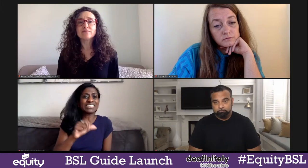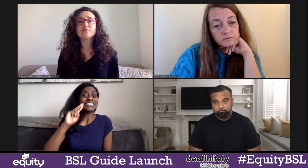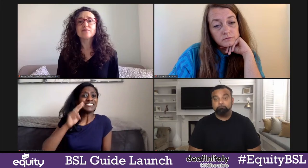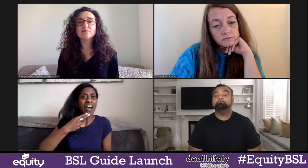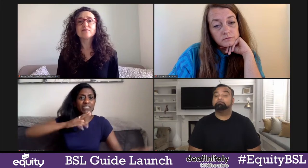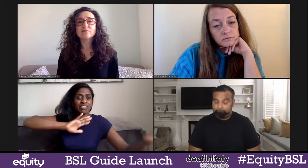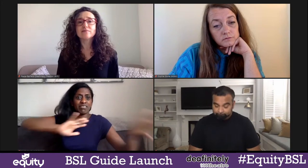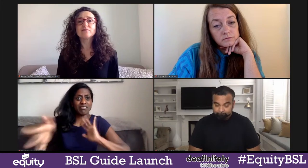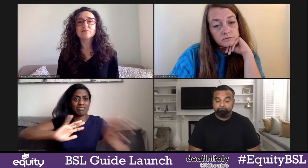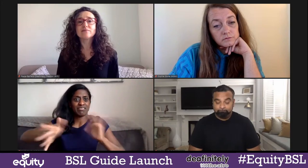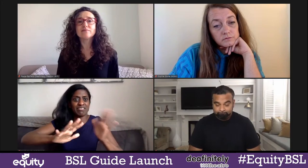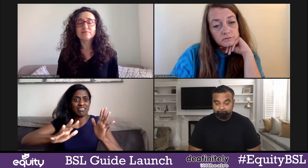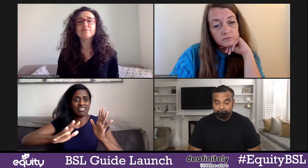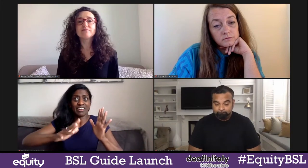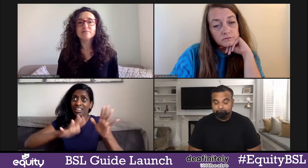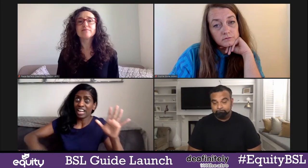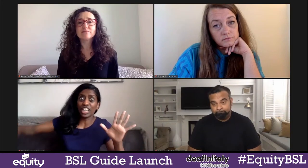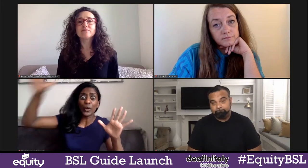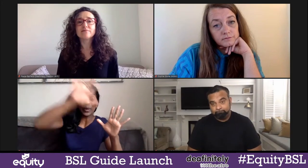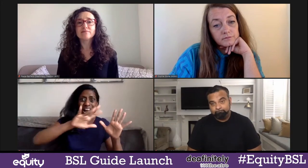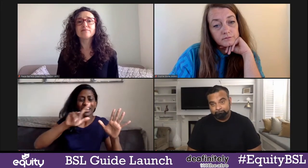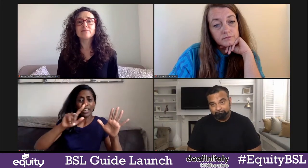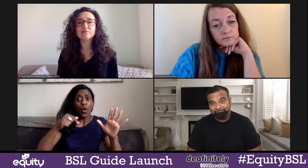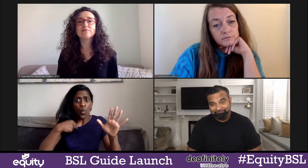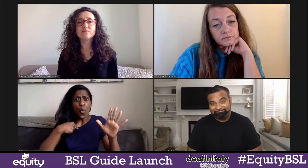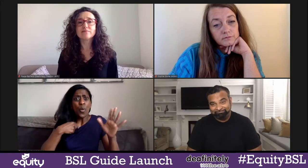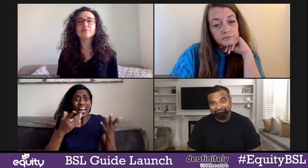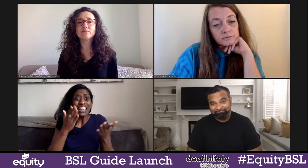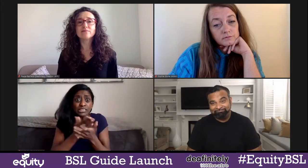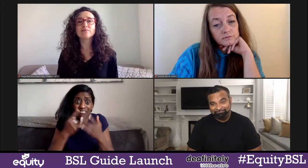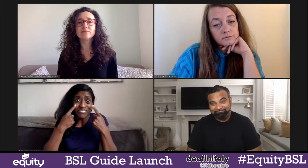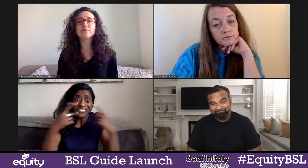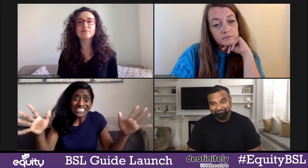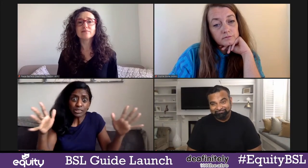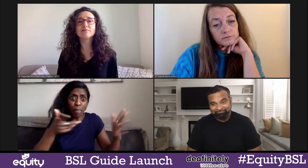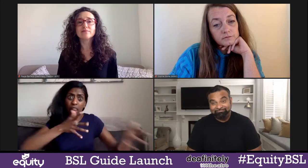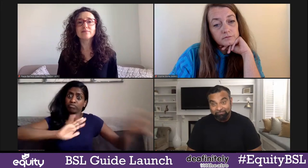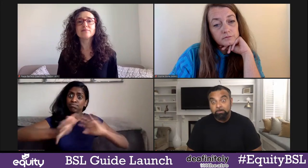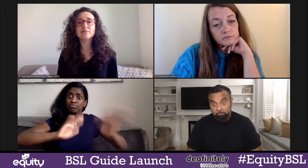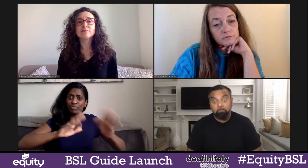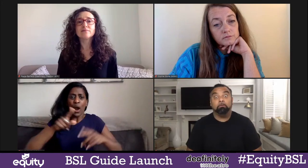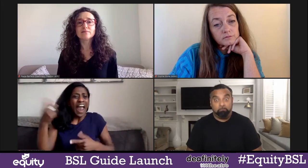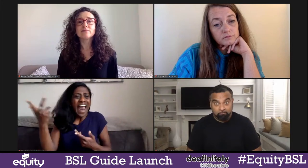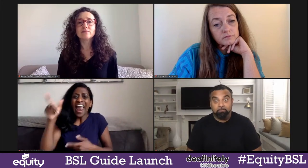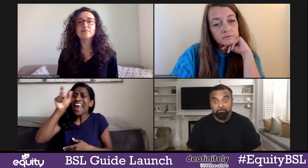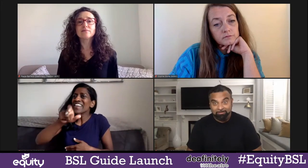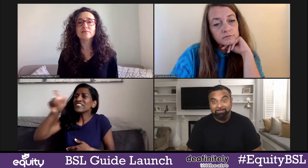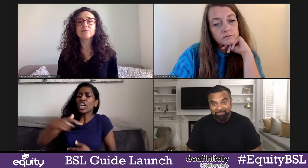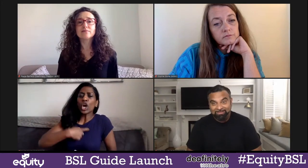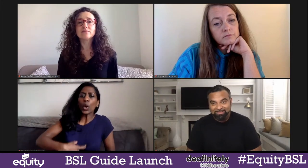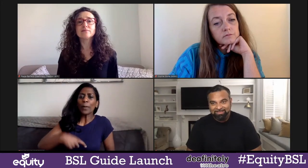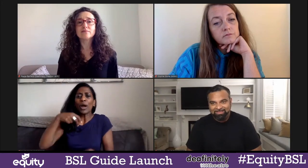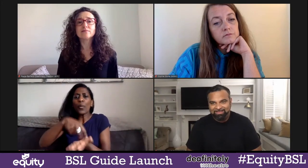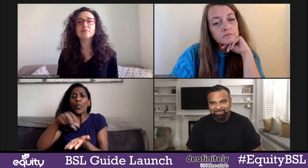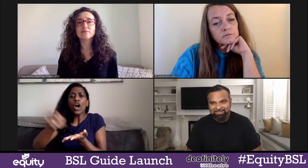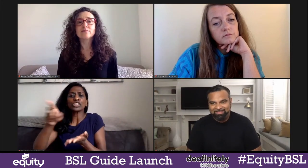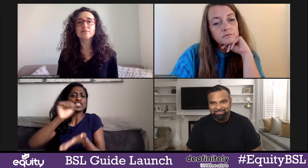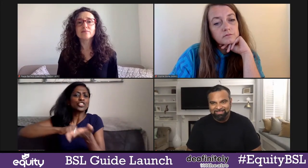are 150,000 deaf sign language users across the UK, and we are visible in terms of using that